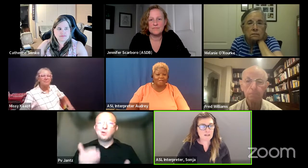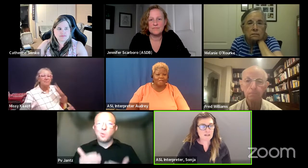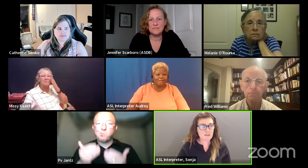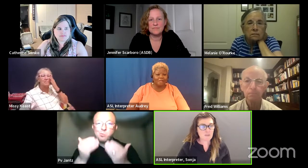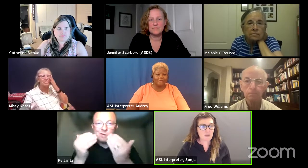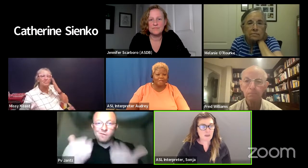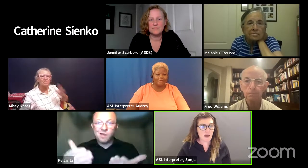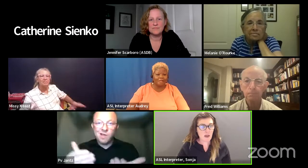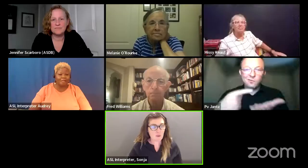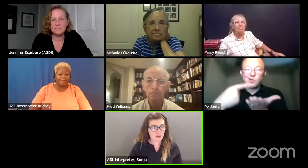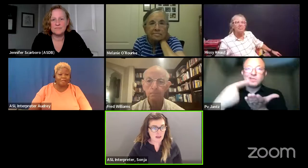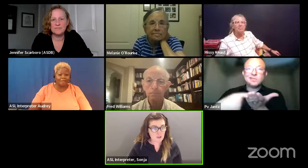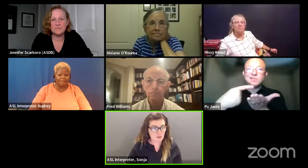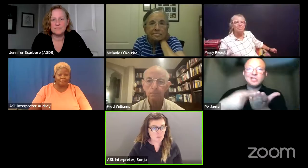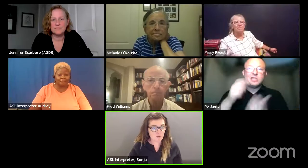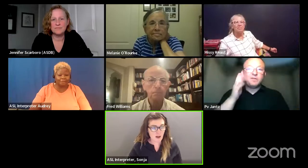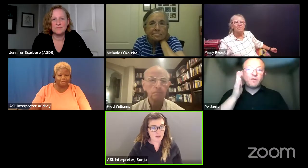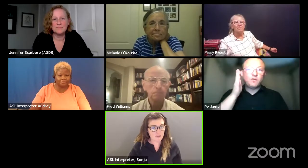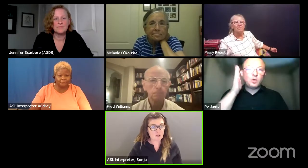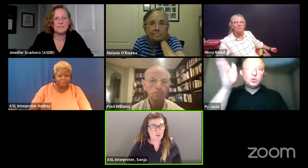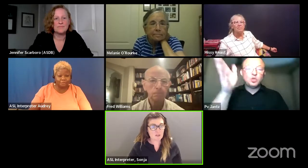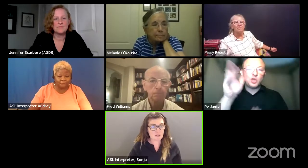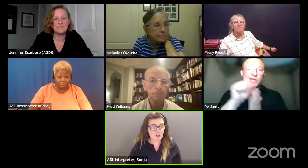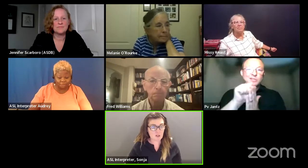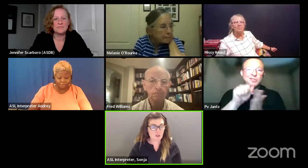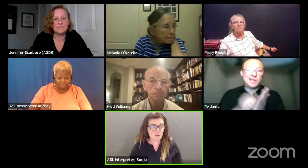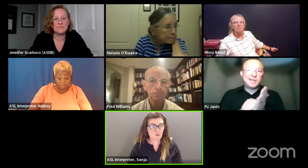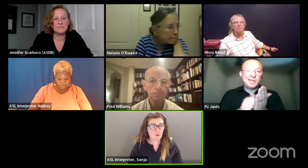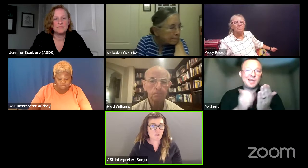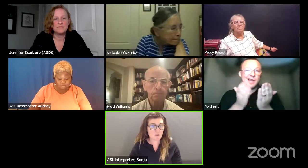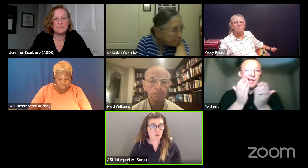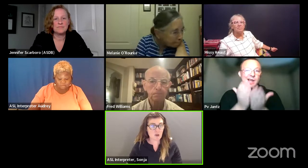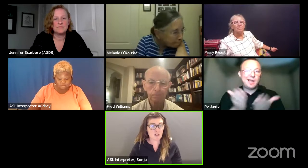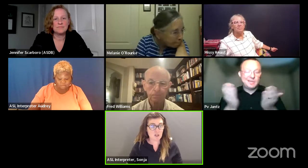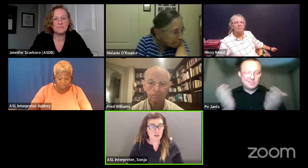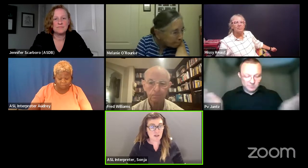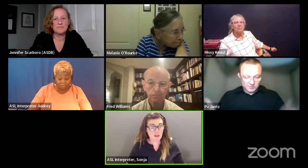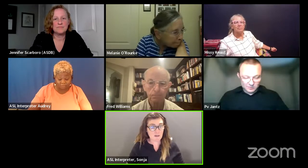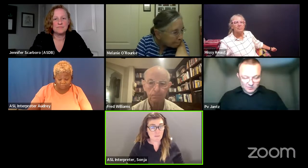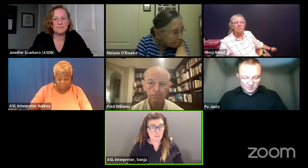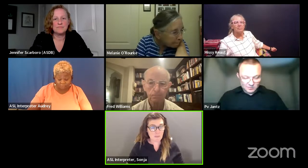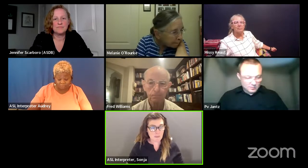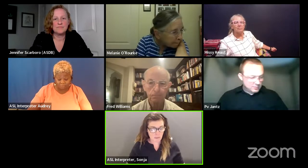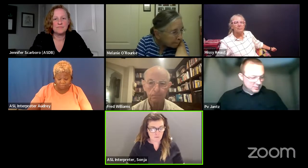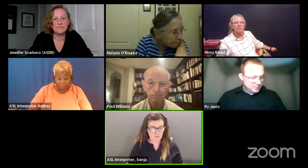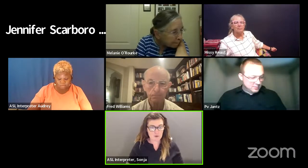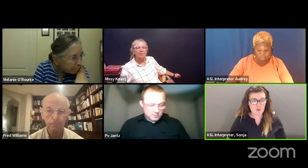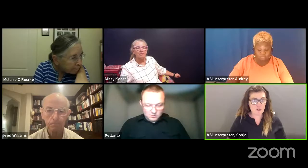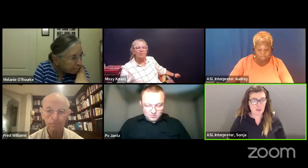all right. I would like to move on to discussion for future agenda